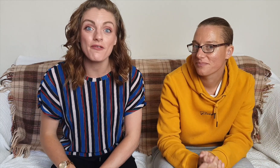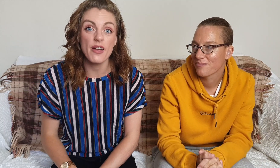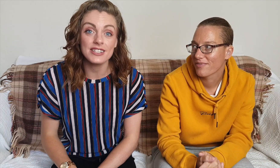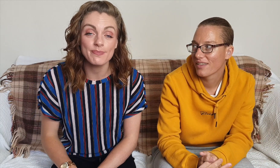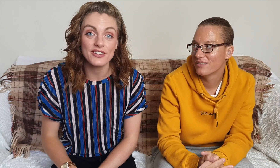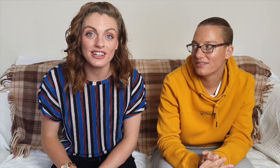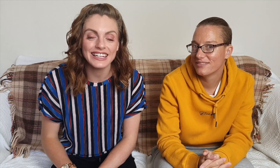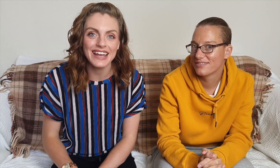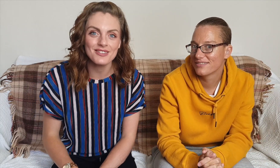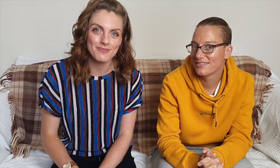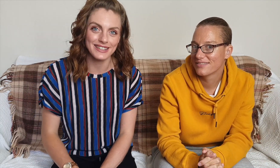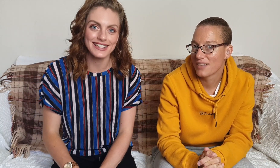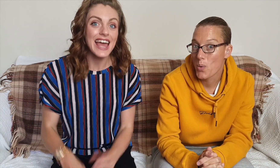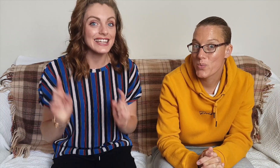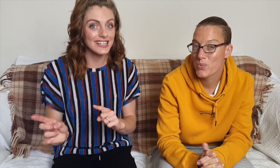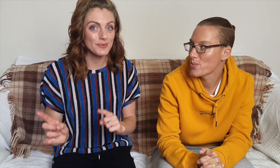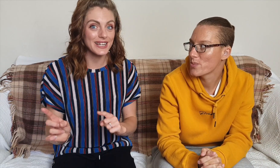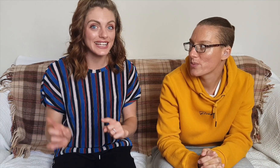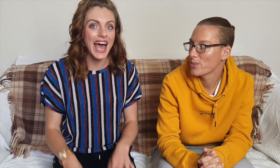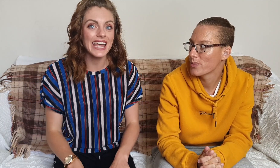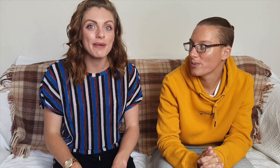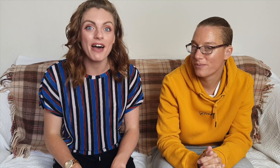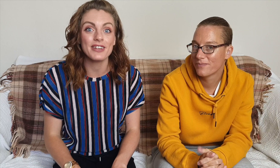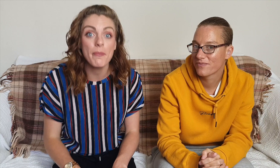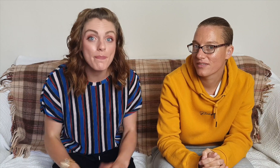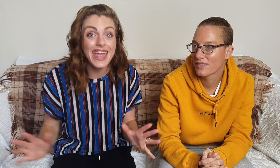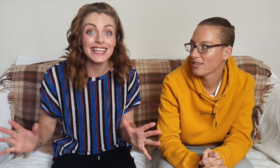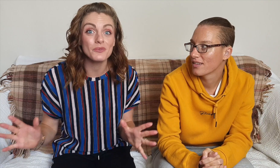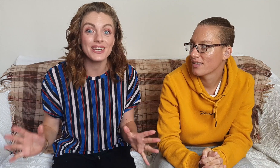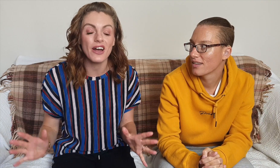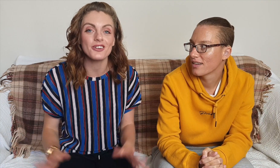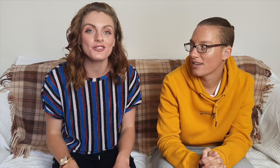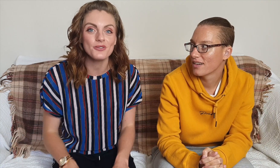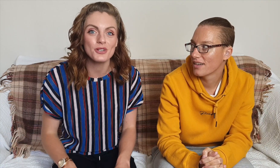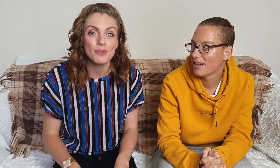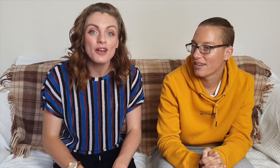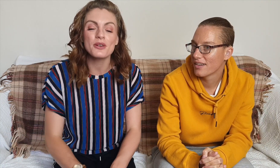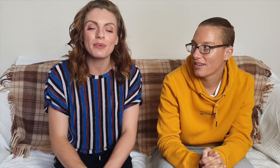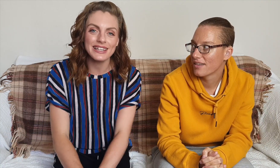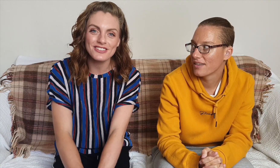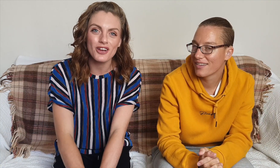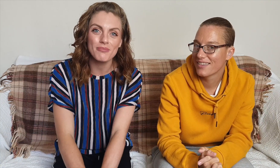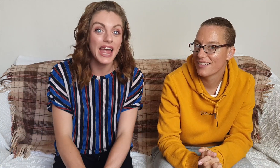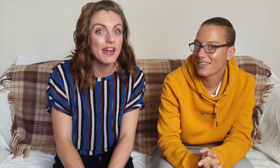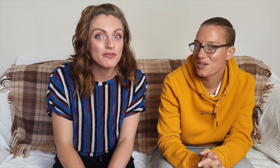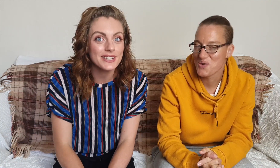very special announcement. Next week I am having a baking week on YouTube, so please join me every